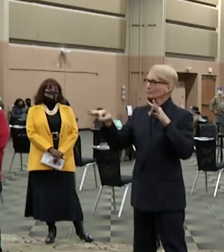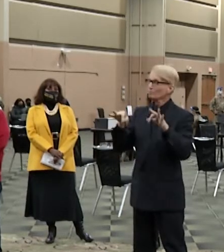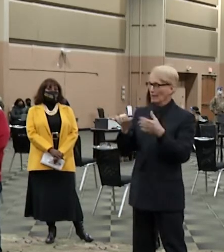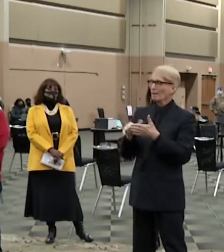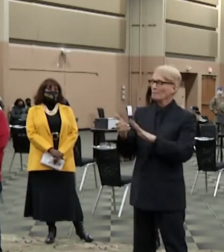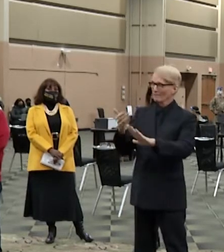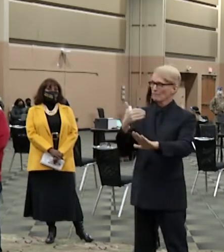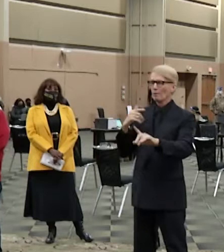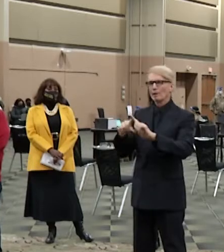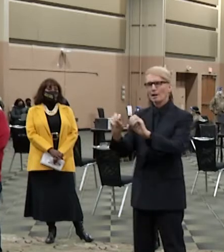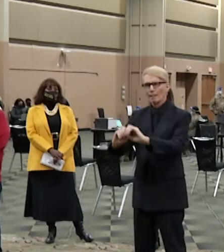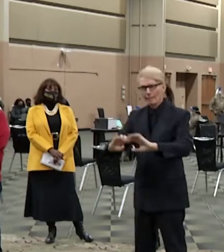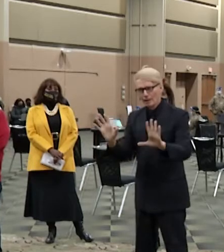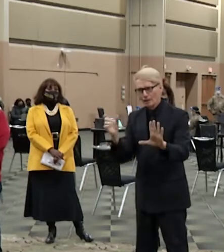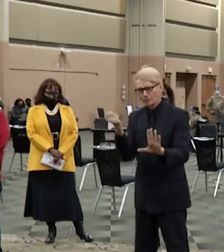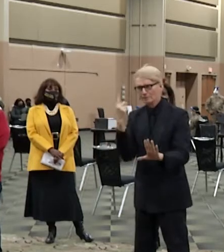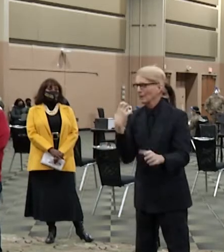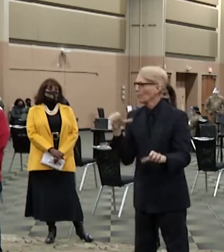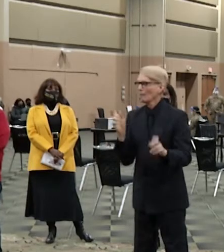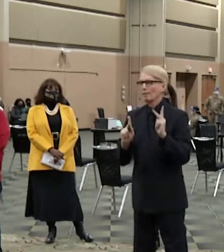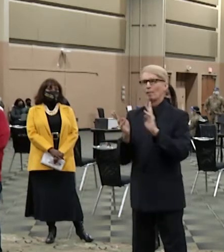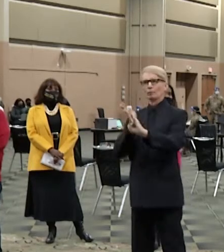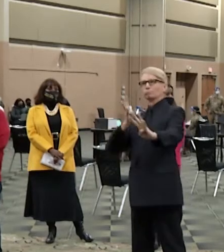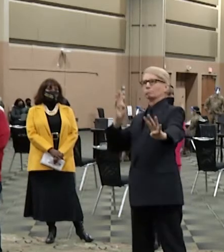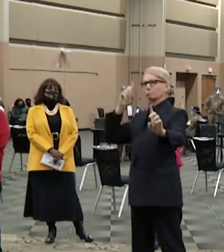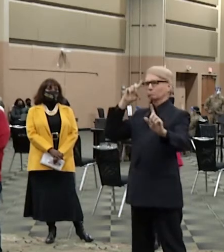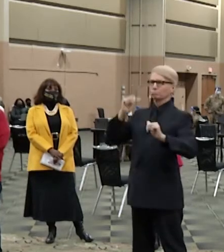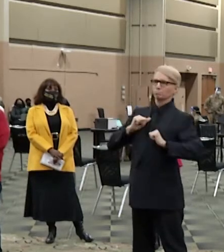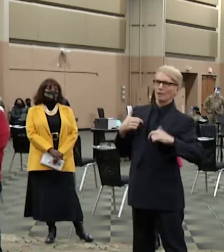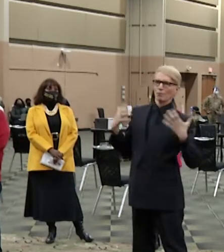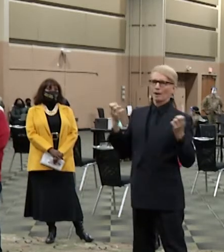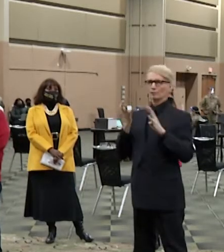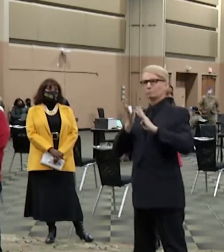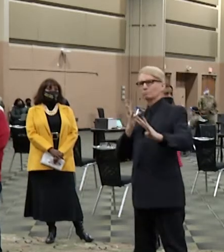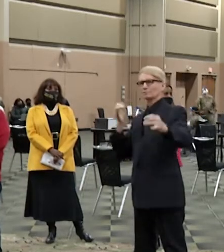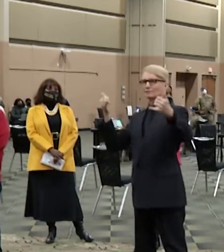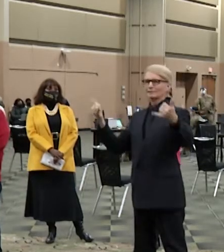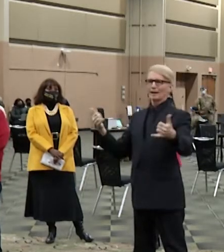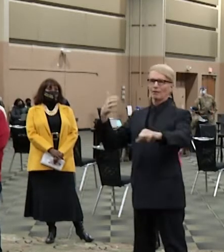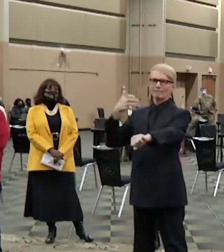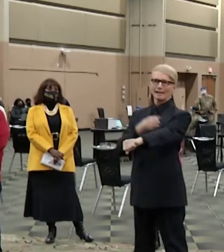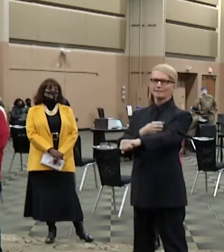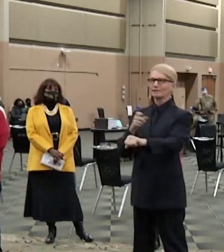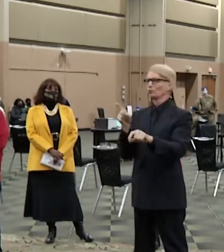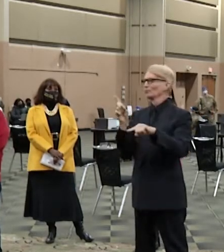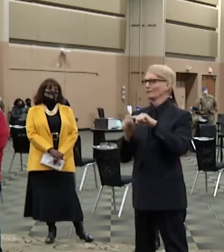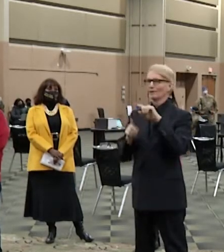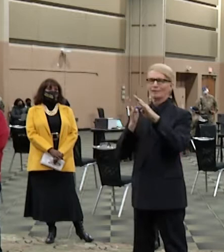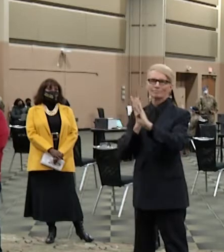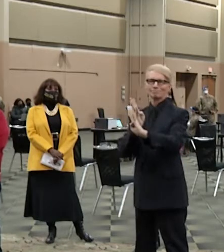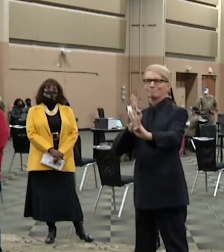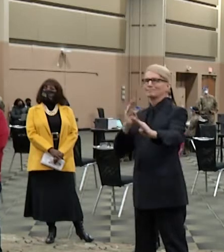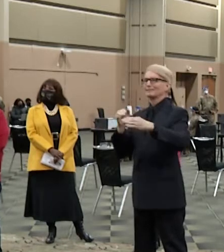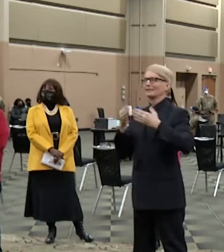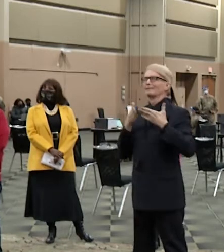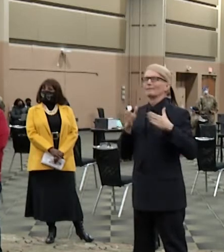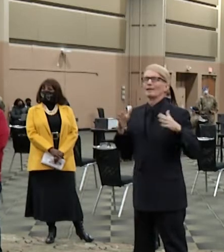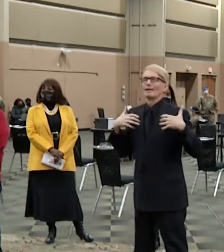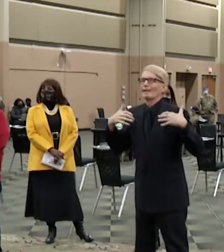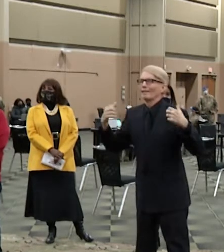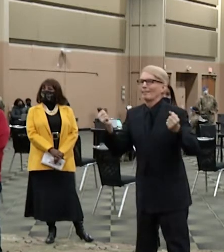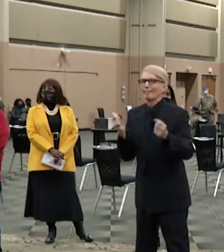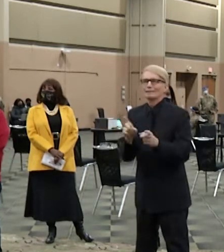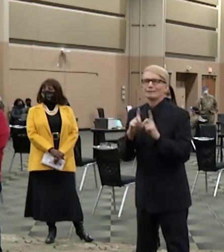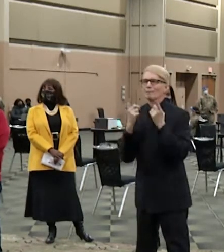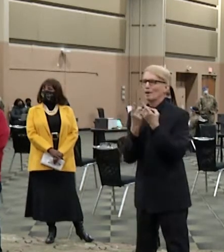make it clear so people don't go line up at their local pharmacy or line up at their local health department. We